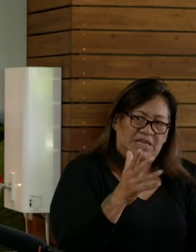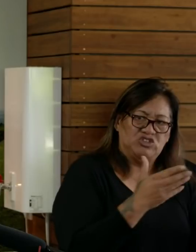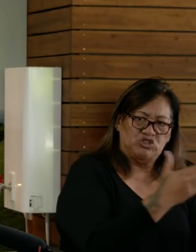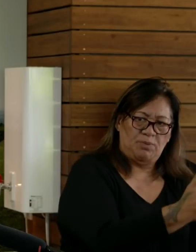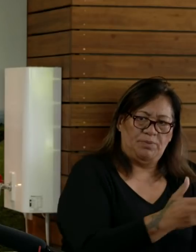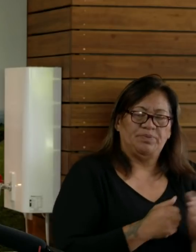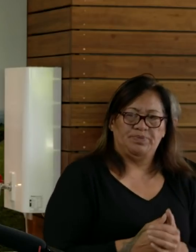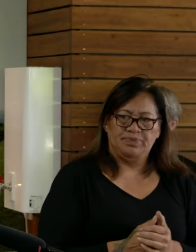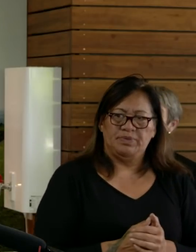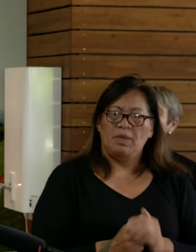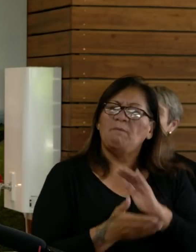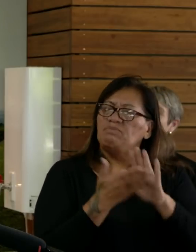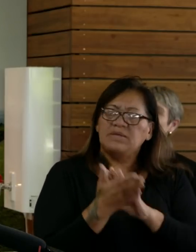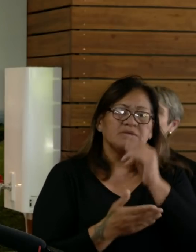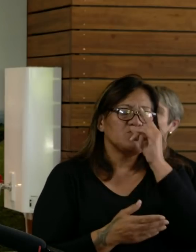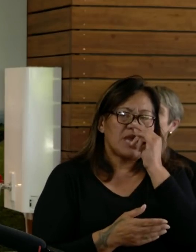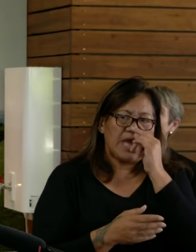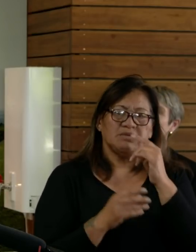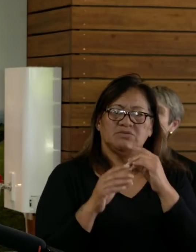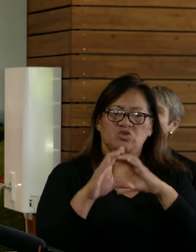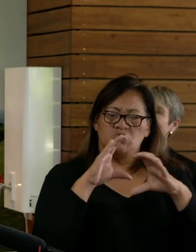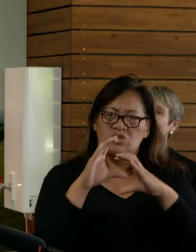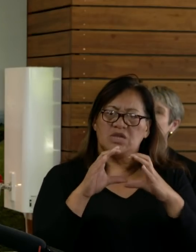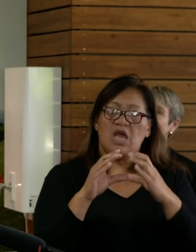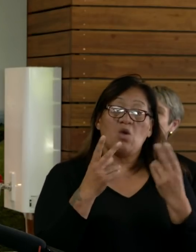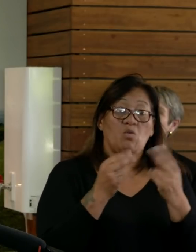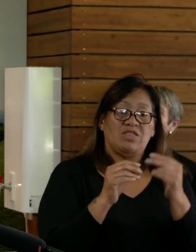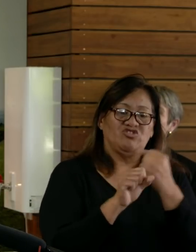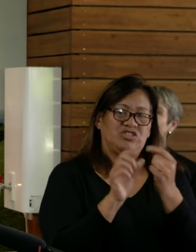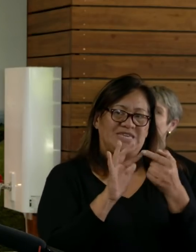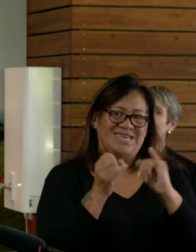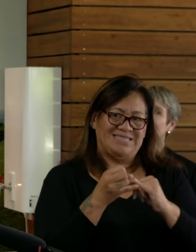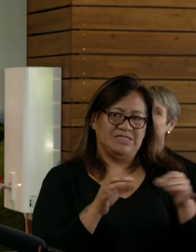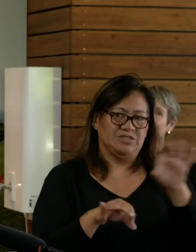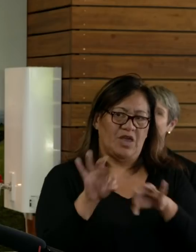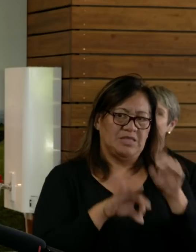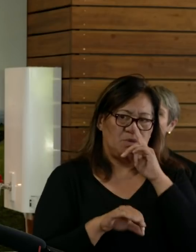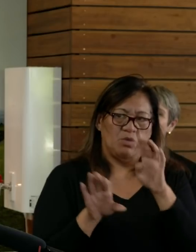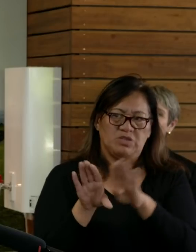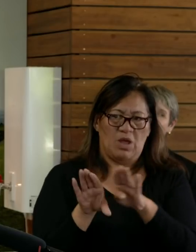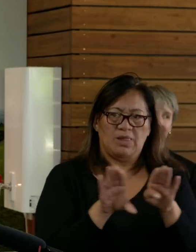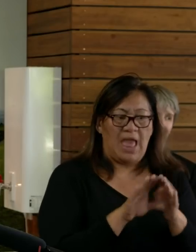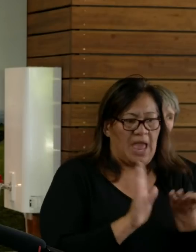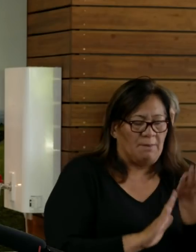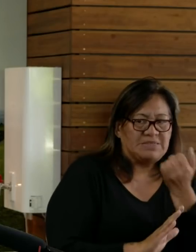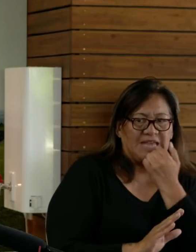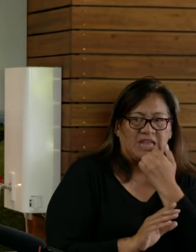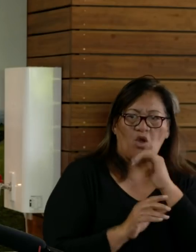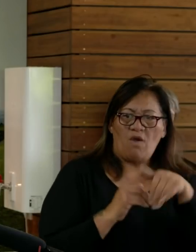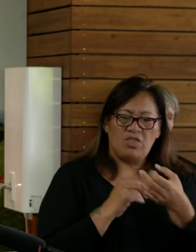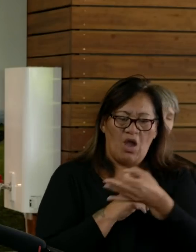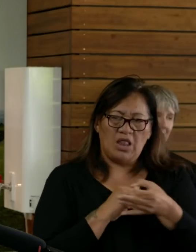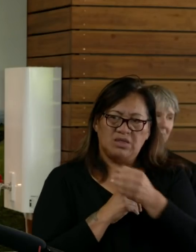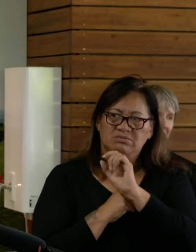that also allowed us to maintain connectivity with GNS Science so that we could get updates on the state of the